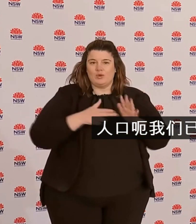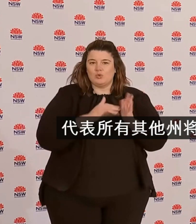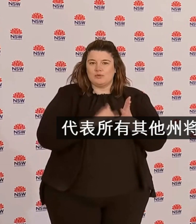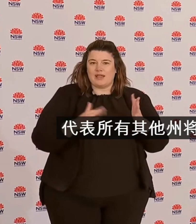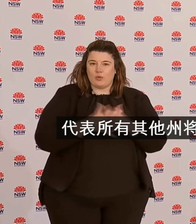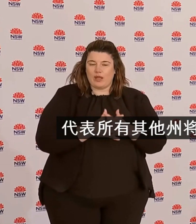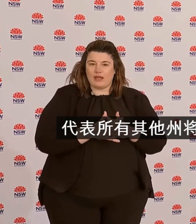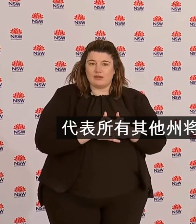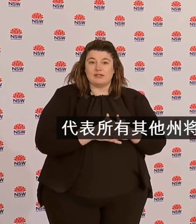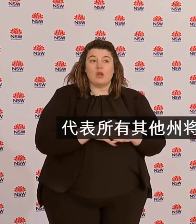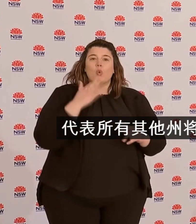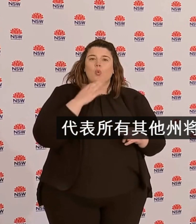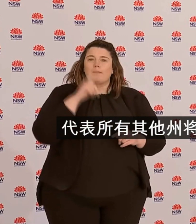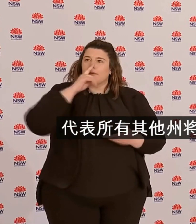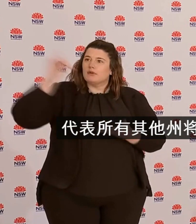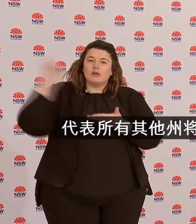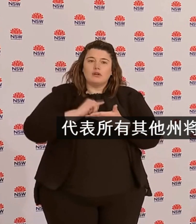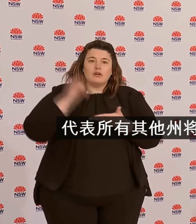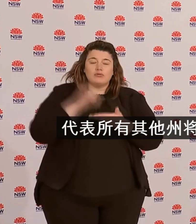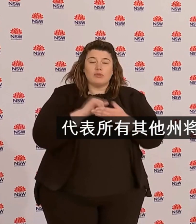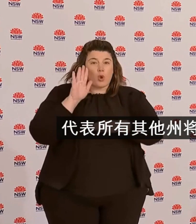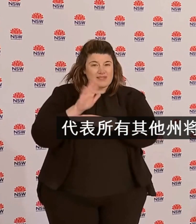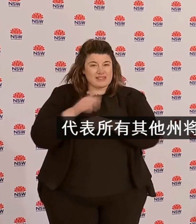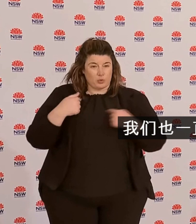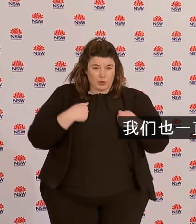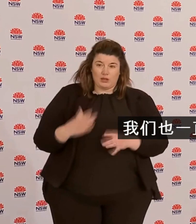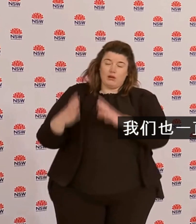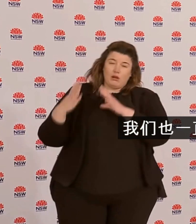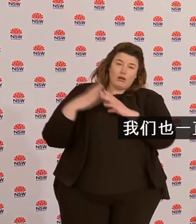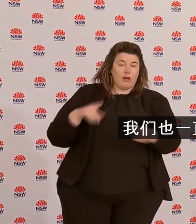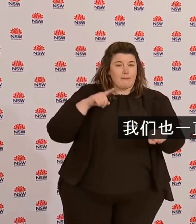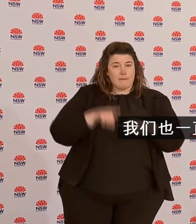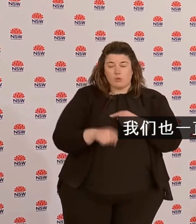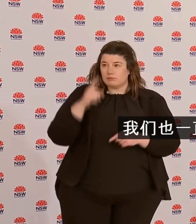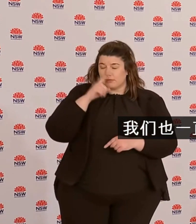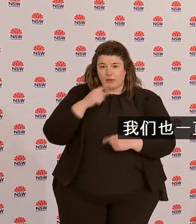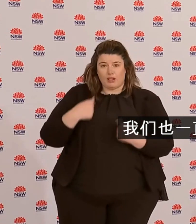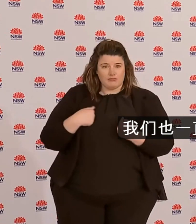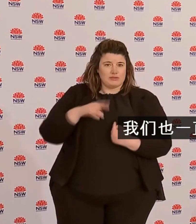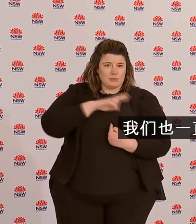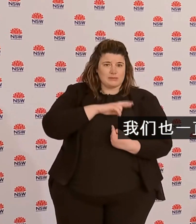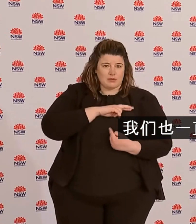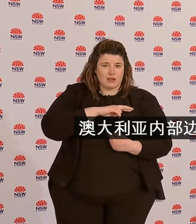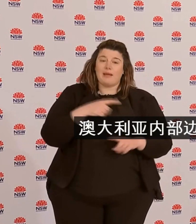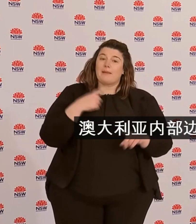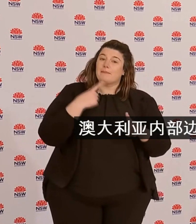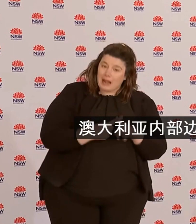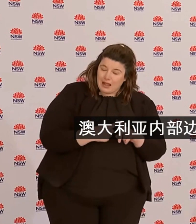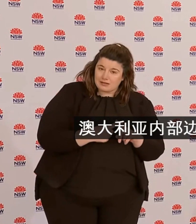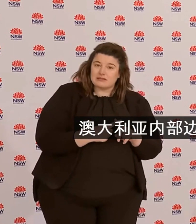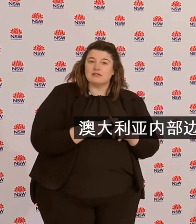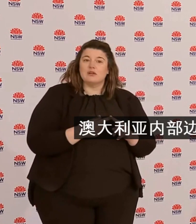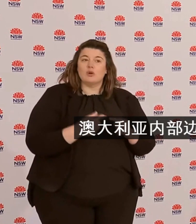lion's share in bringing home Australians from overseas on behalf of all the other states. And we've also always advocated to keep our